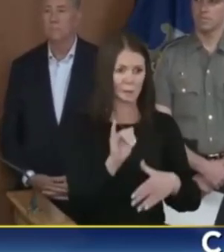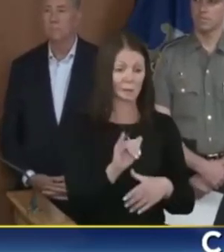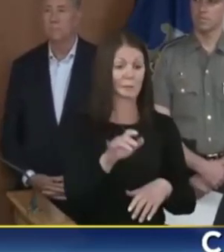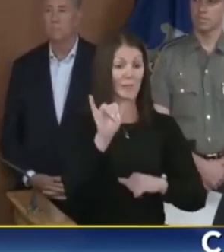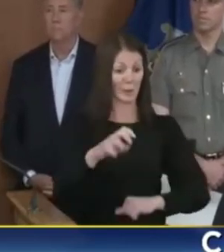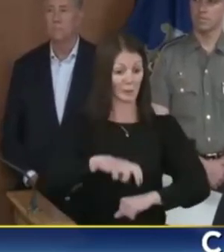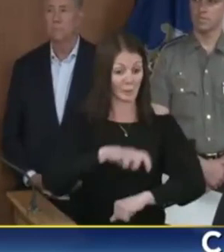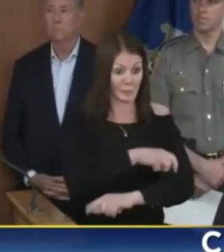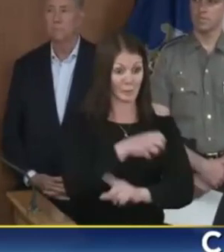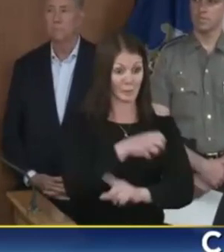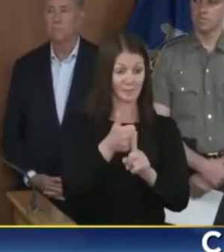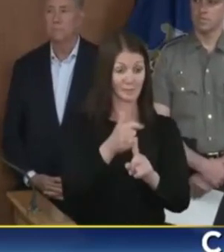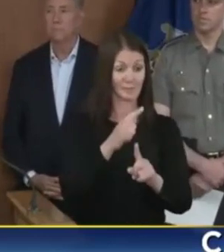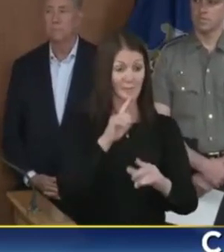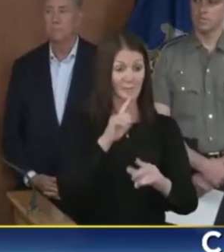old,